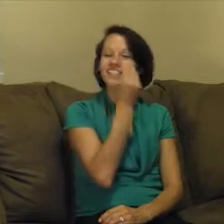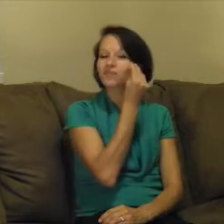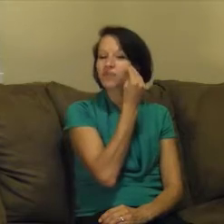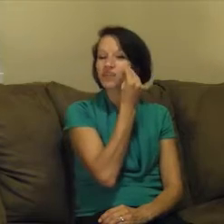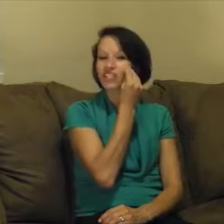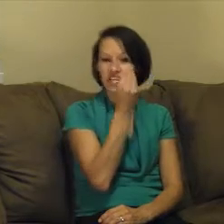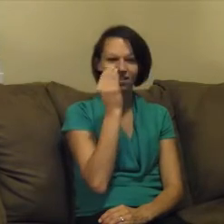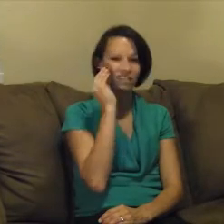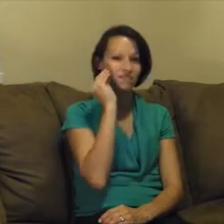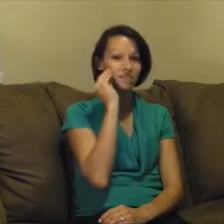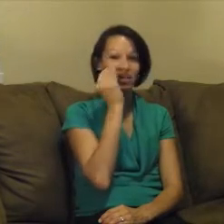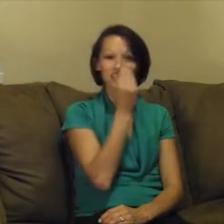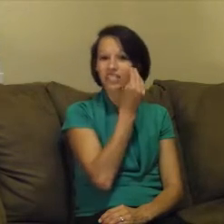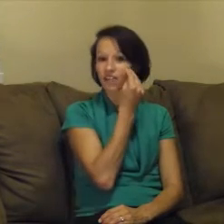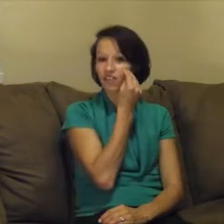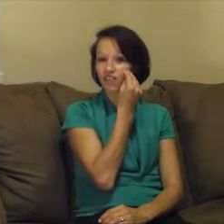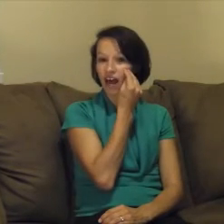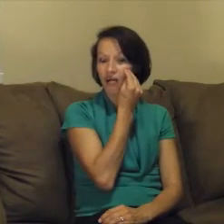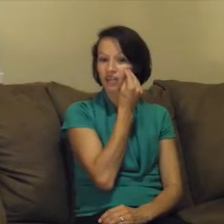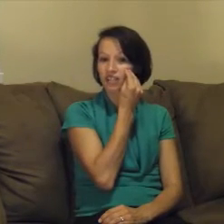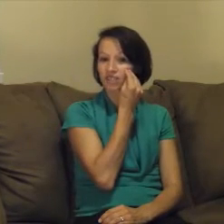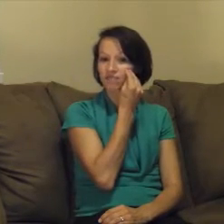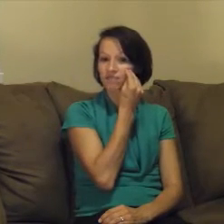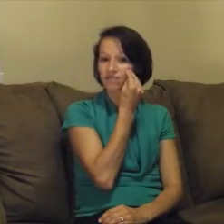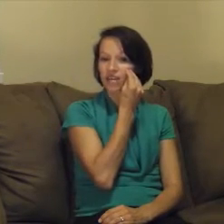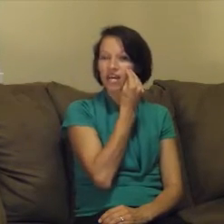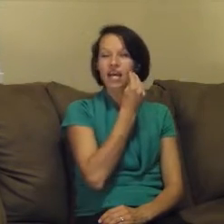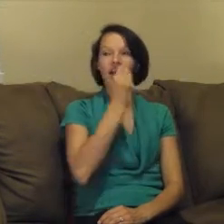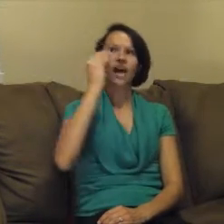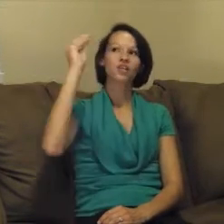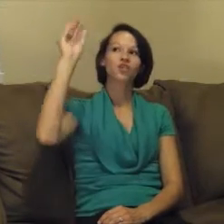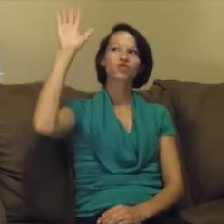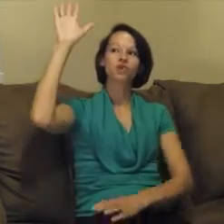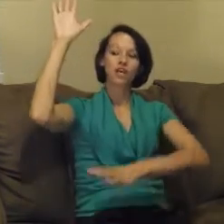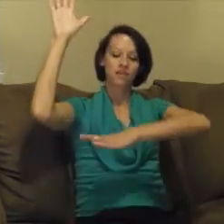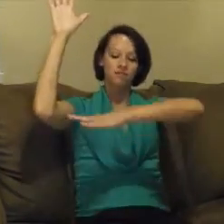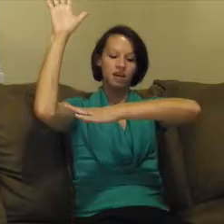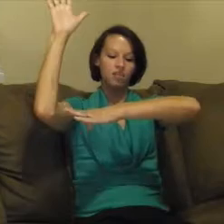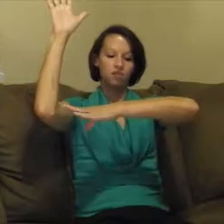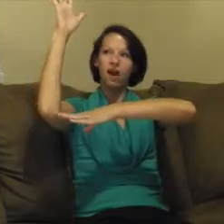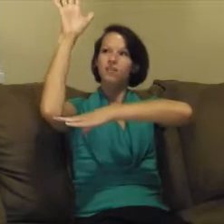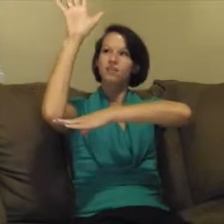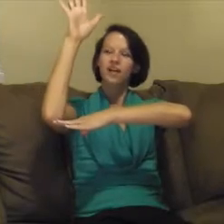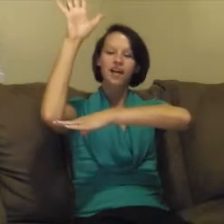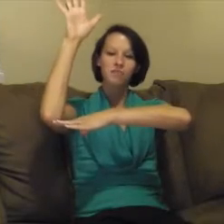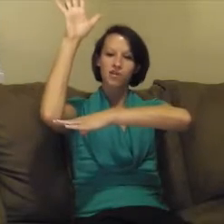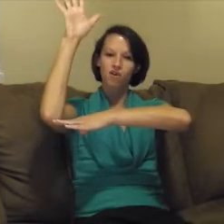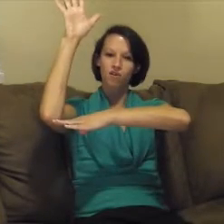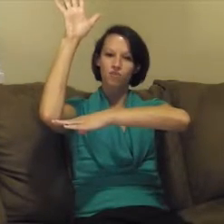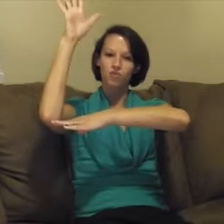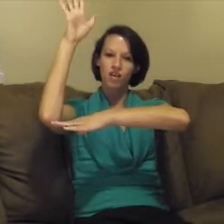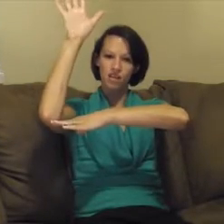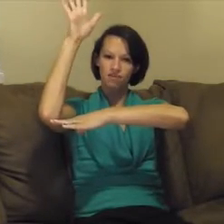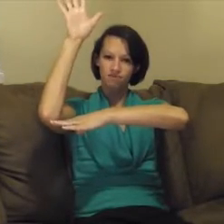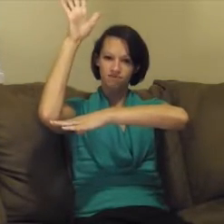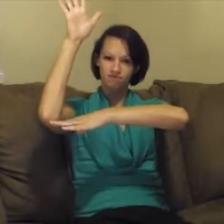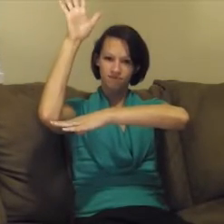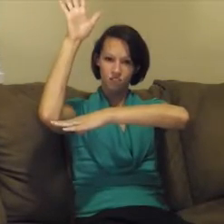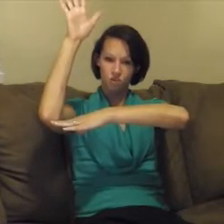them to your cheeks. That's the sign for flowers. And tree. Make the ground and make your arm a tree.